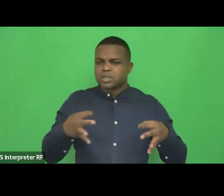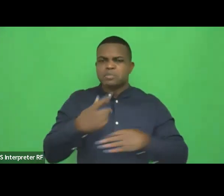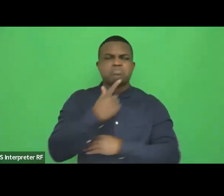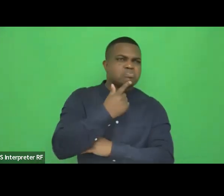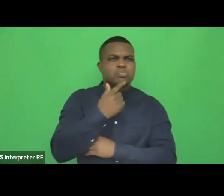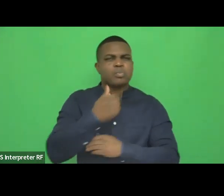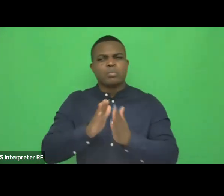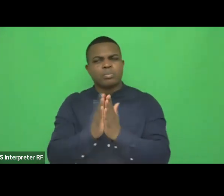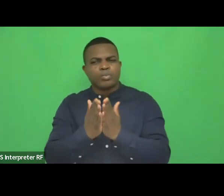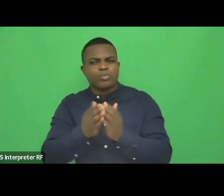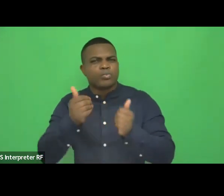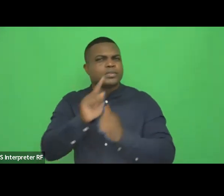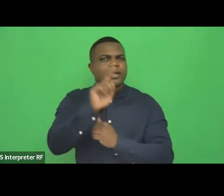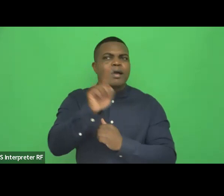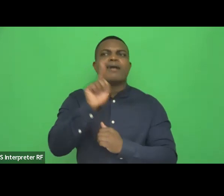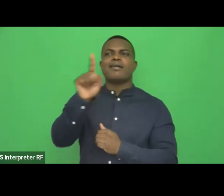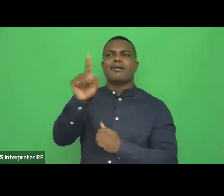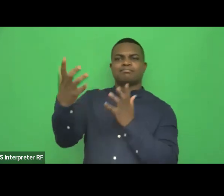requirements.